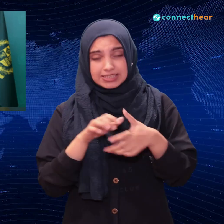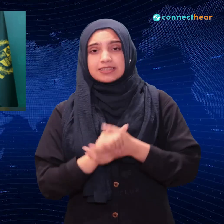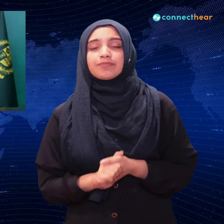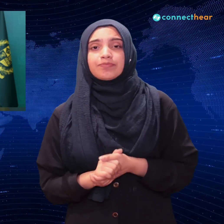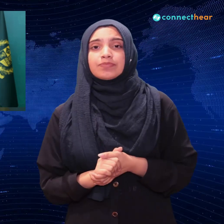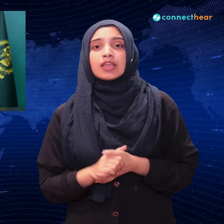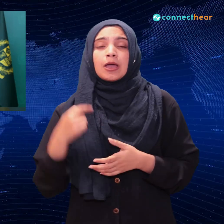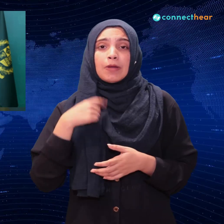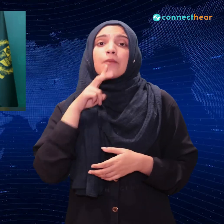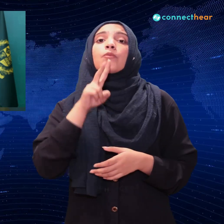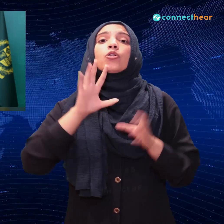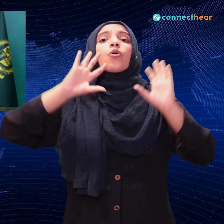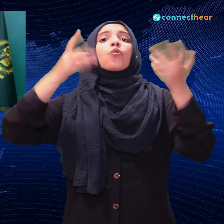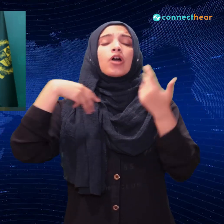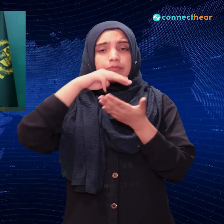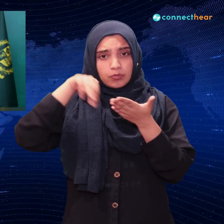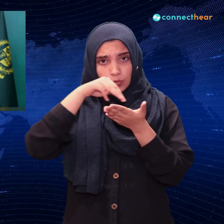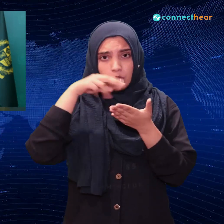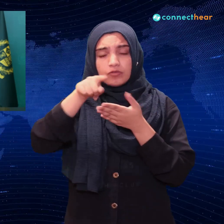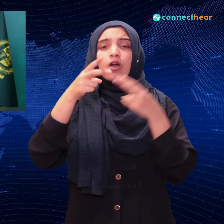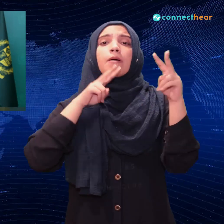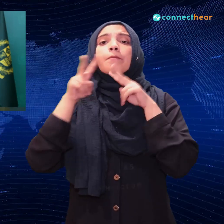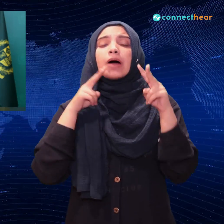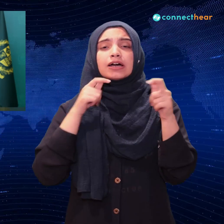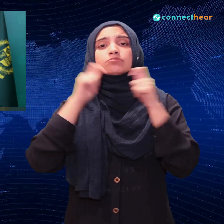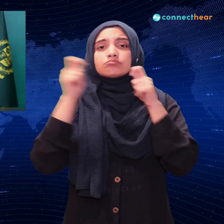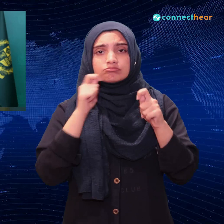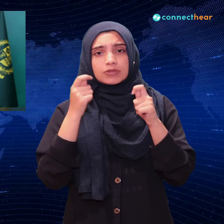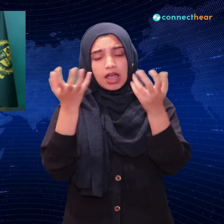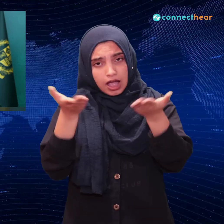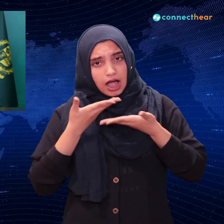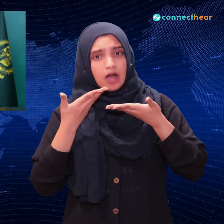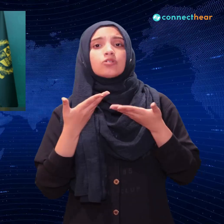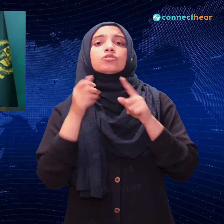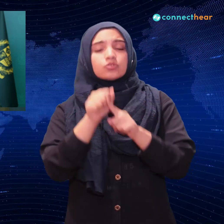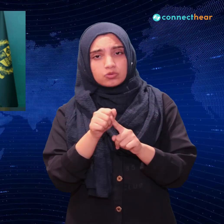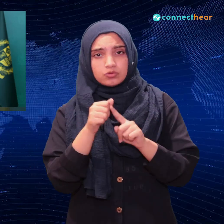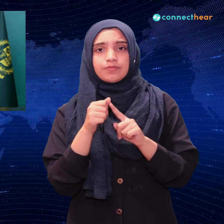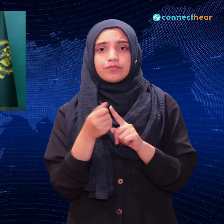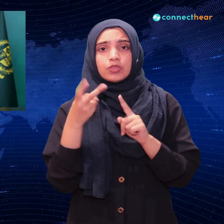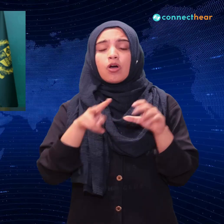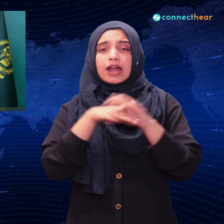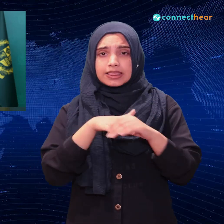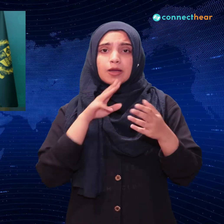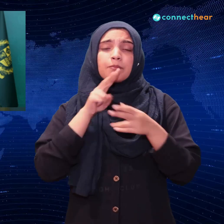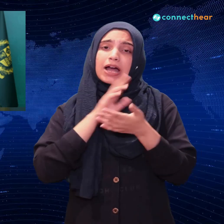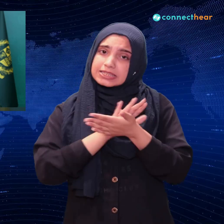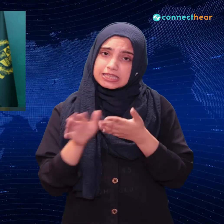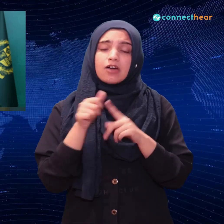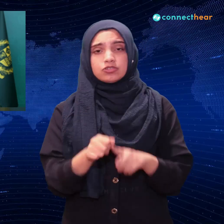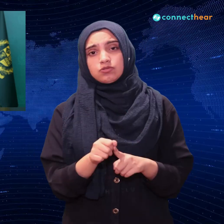a global dialogue on countering the rise of Islamophobia. Our parallel efforts at the same